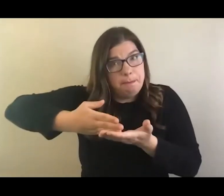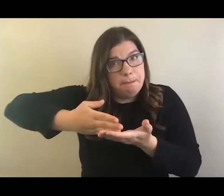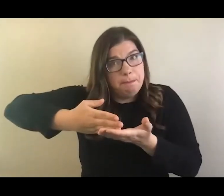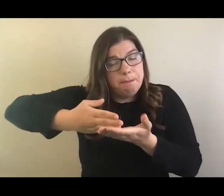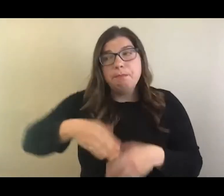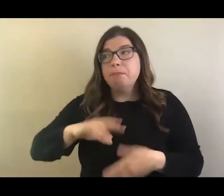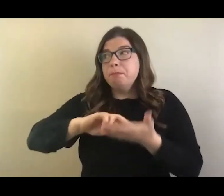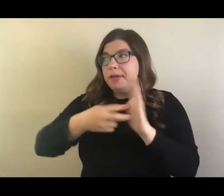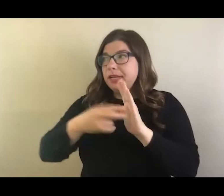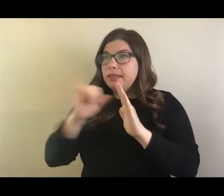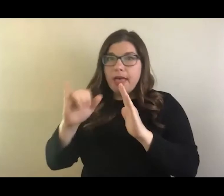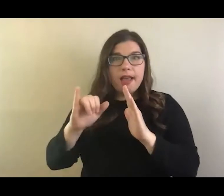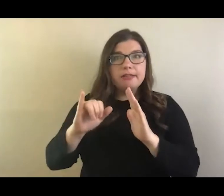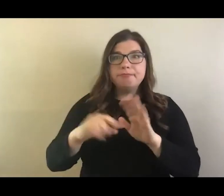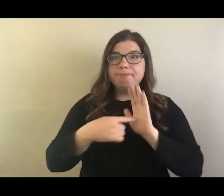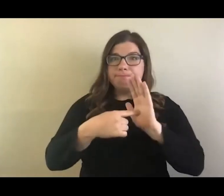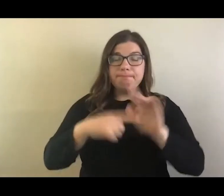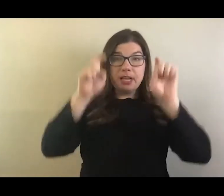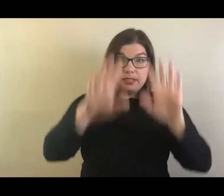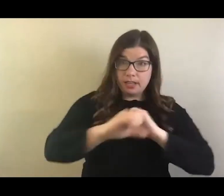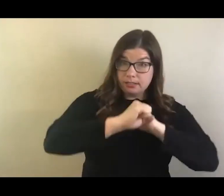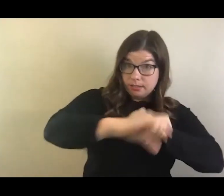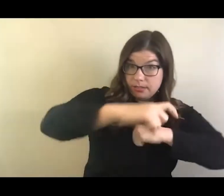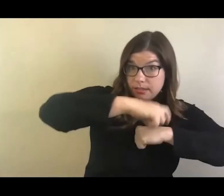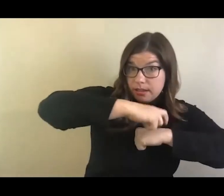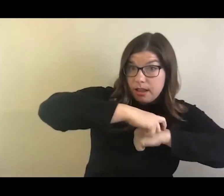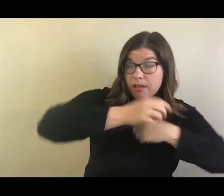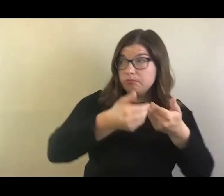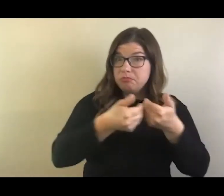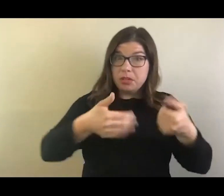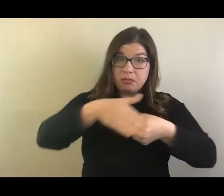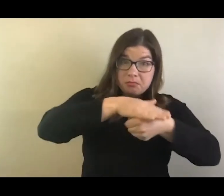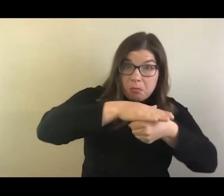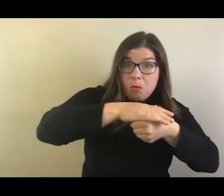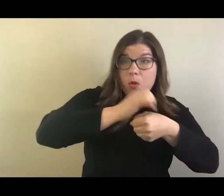separate location for exams, as well as assistance with note-taking.